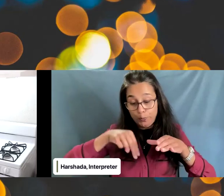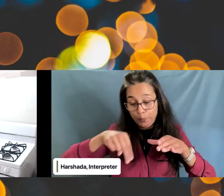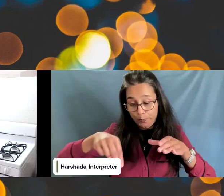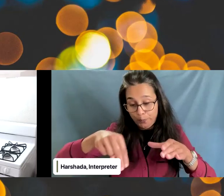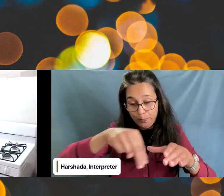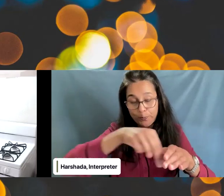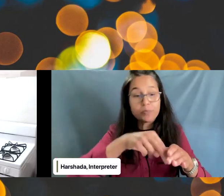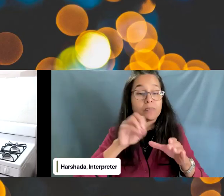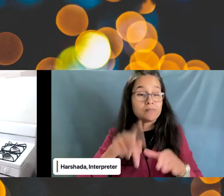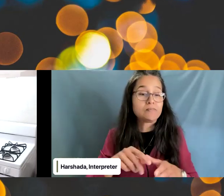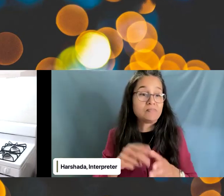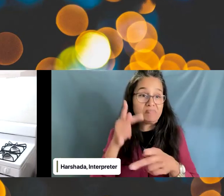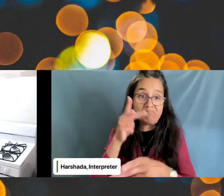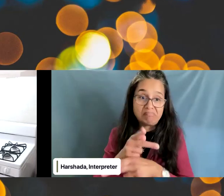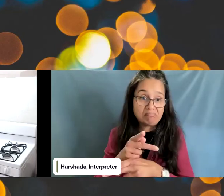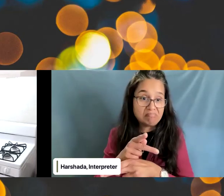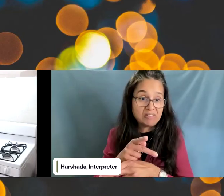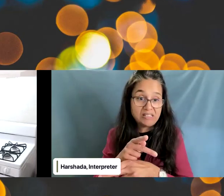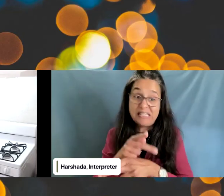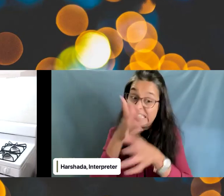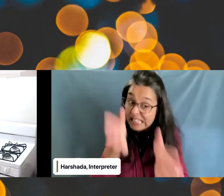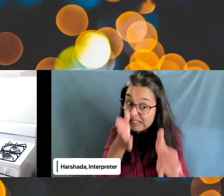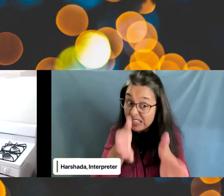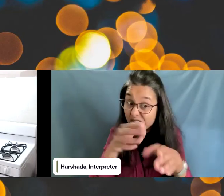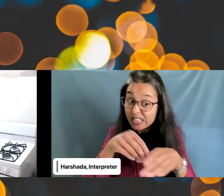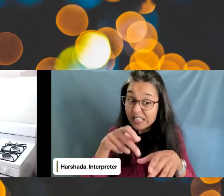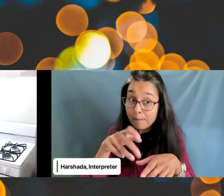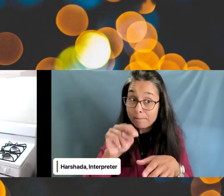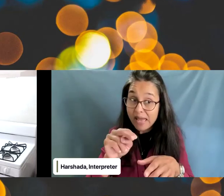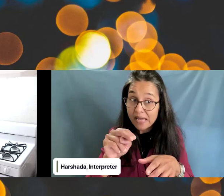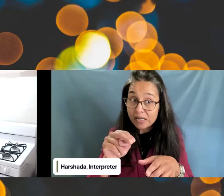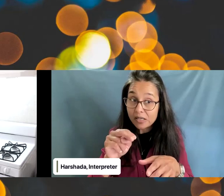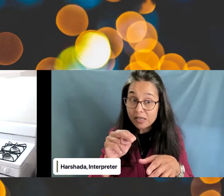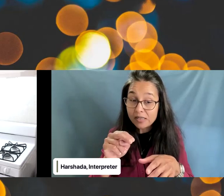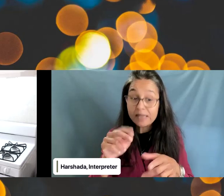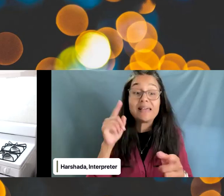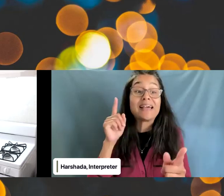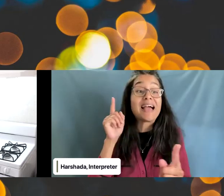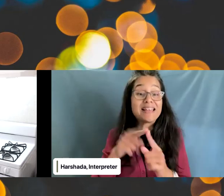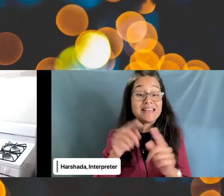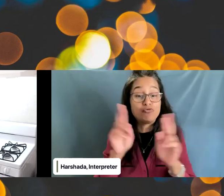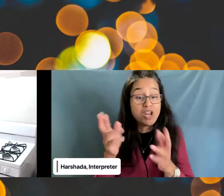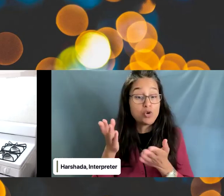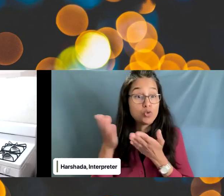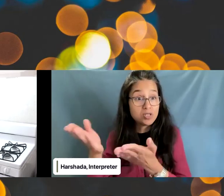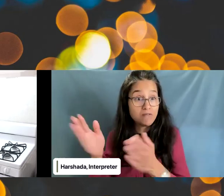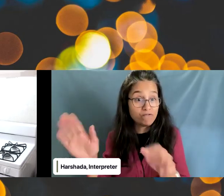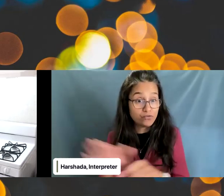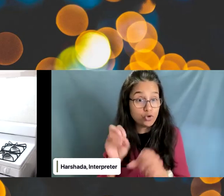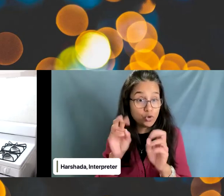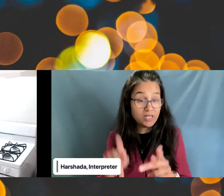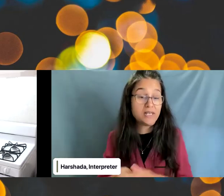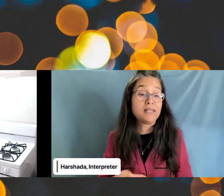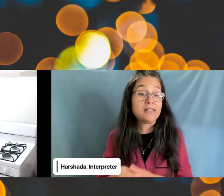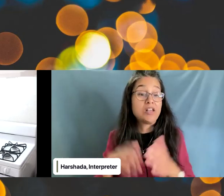And then keep it in the springform pan. Don't break it open until you're ready to serve and it's cooled fully again, so it holds its shape. And once it's